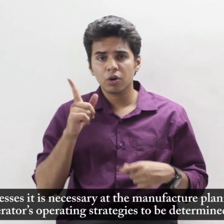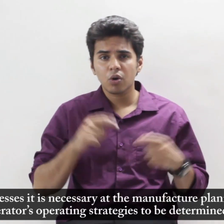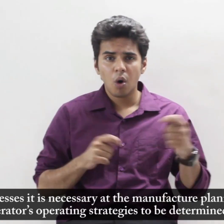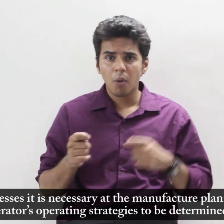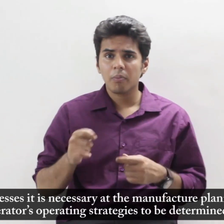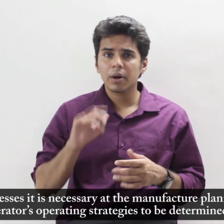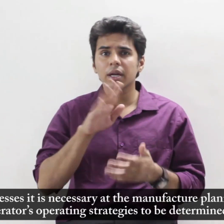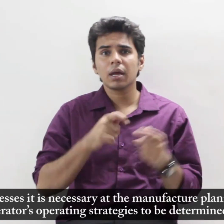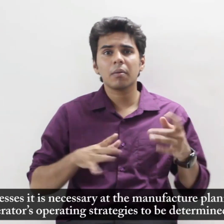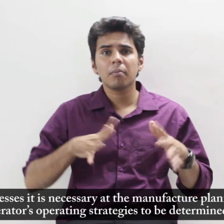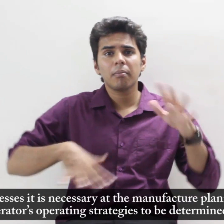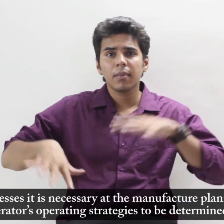determined upon.